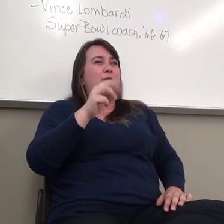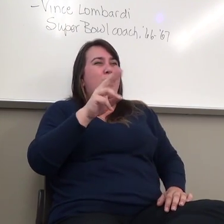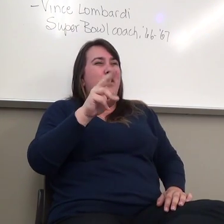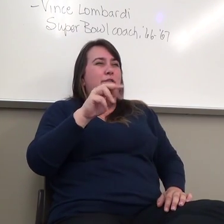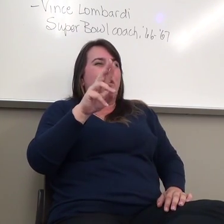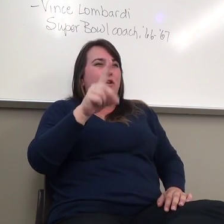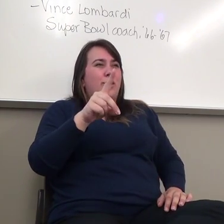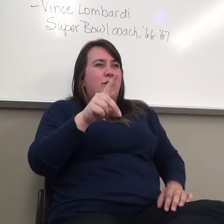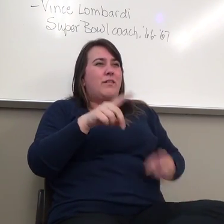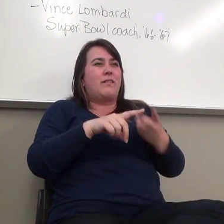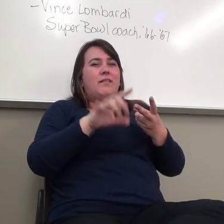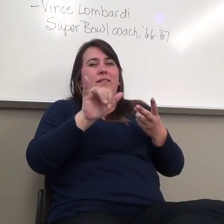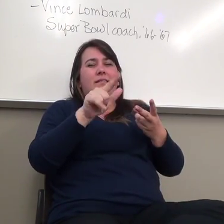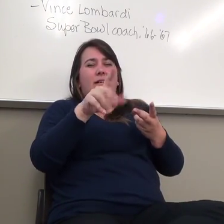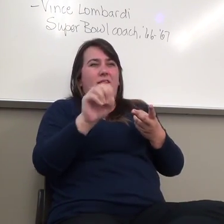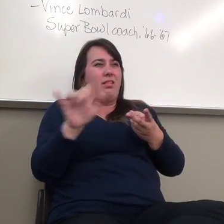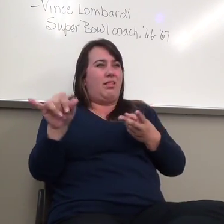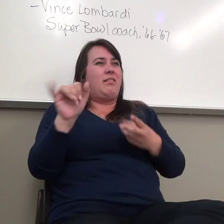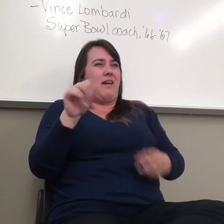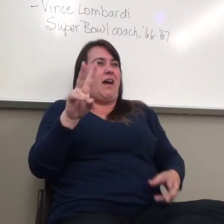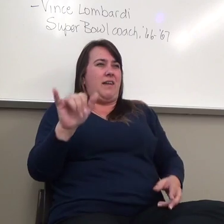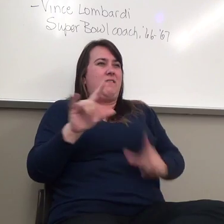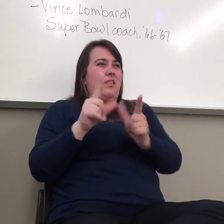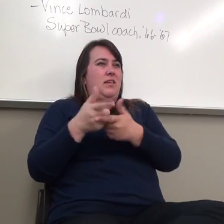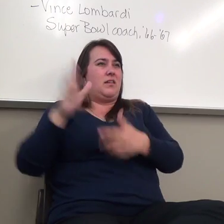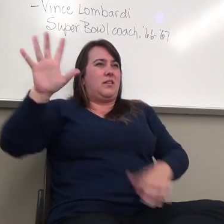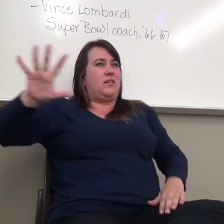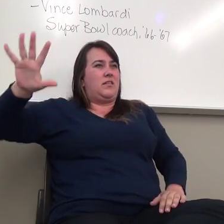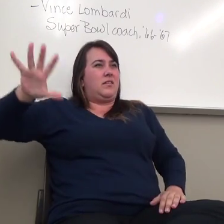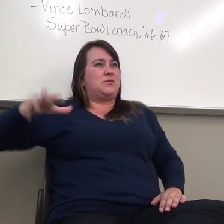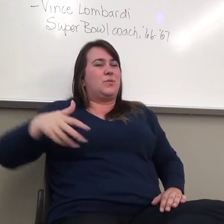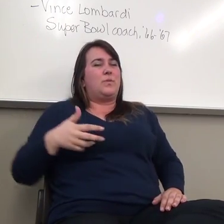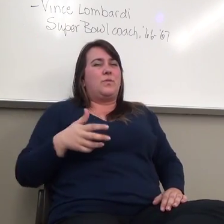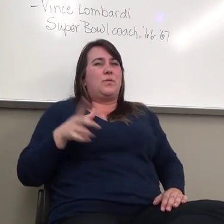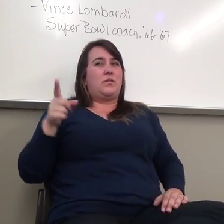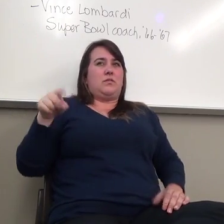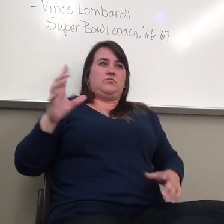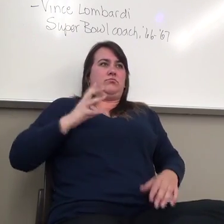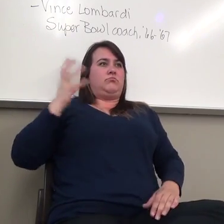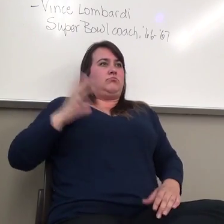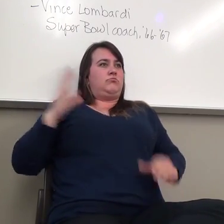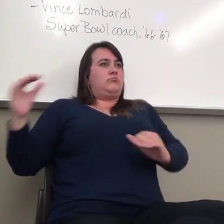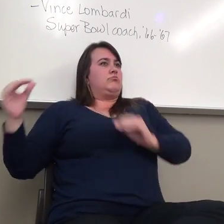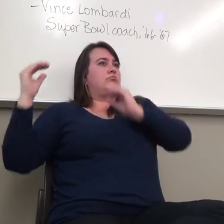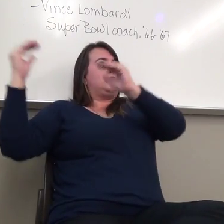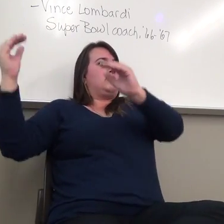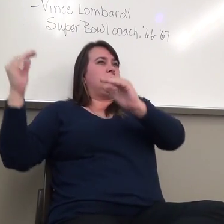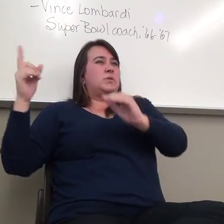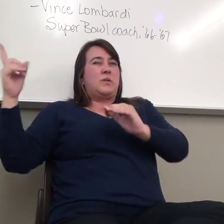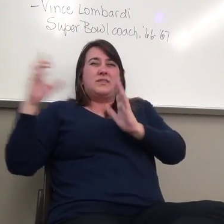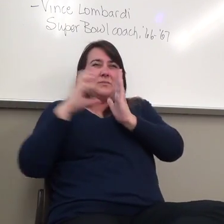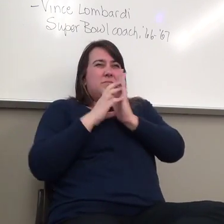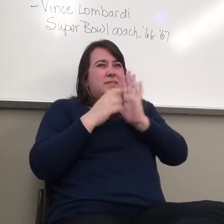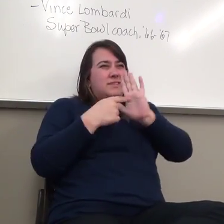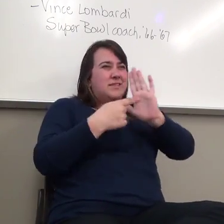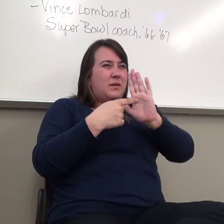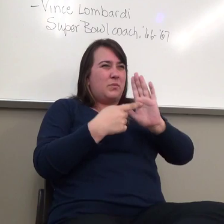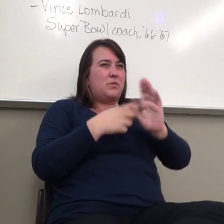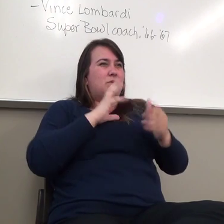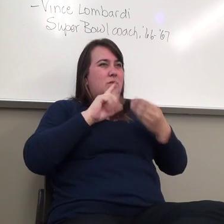the big four-year colleges. So this is a conversation about it, and it came from. This is what